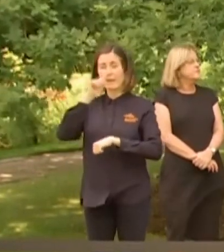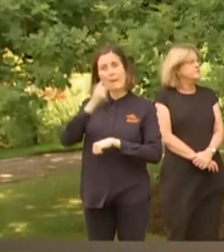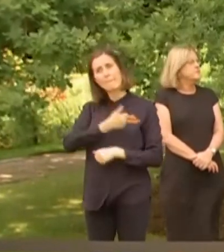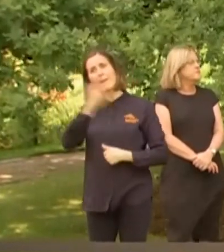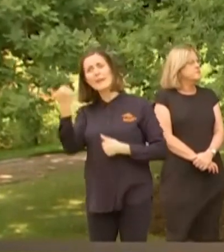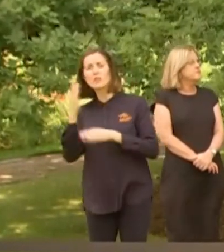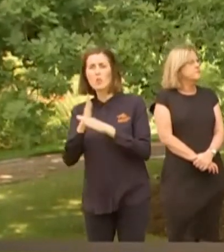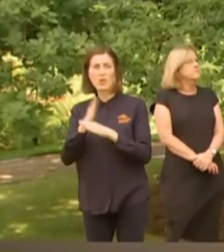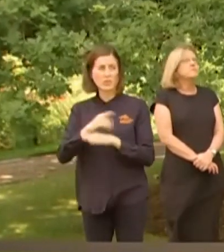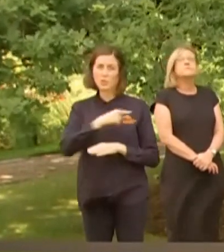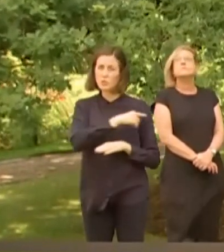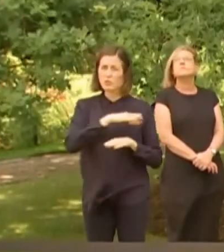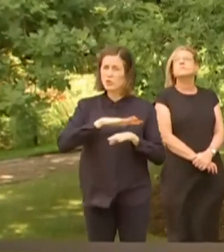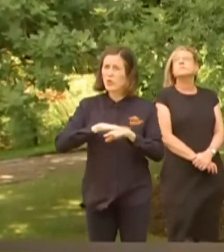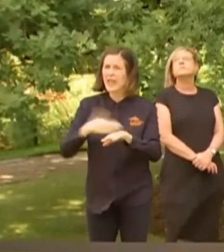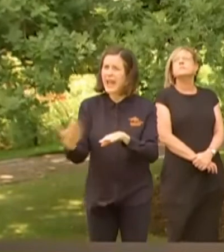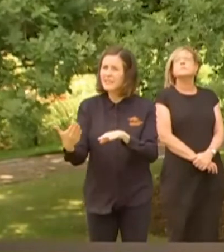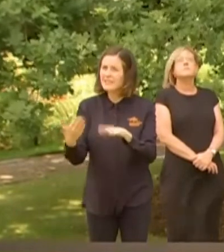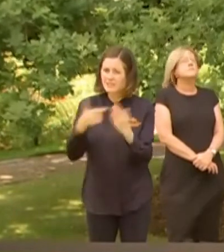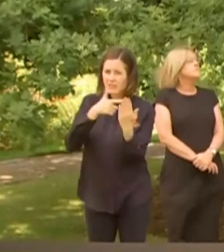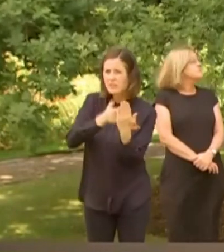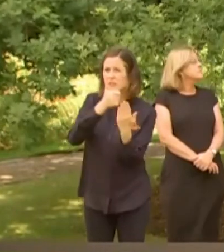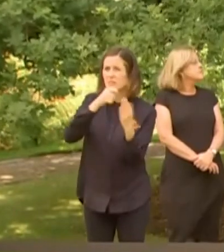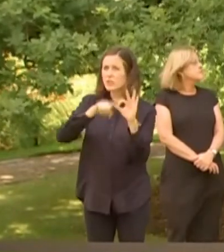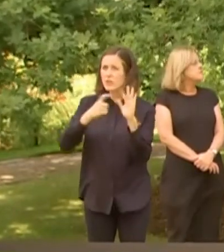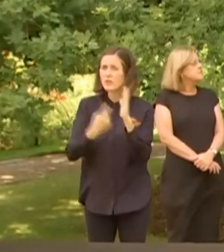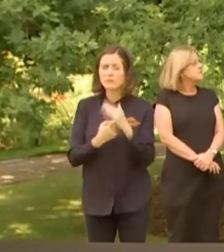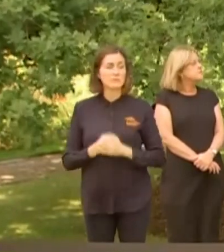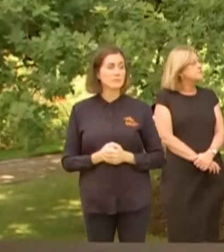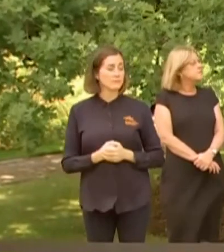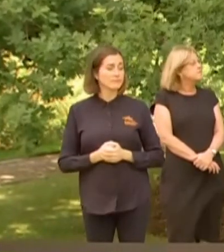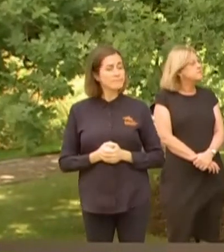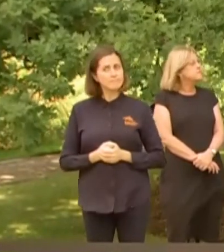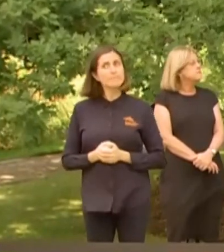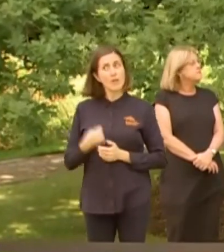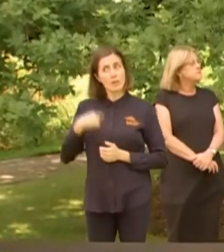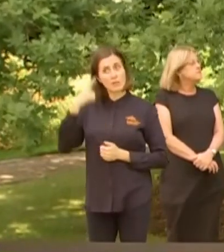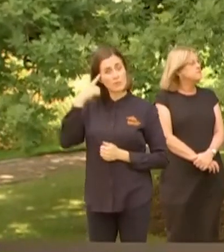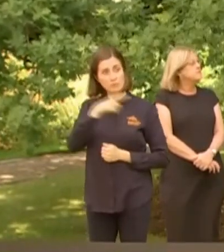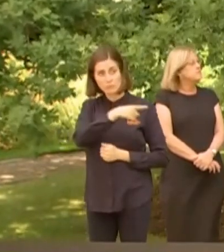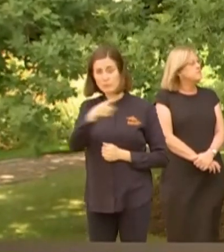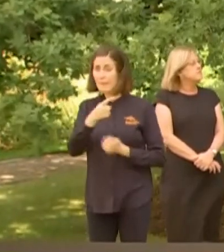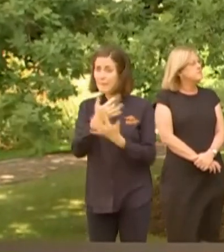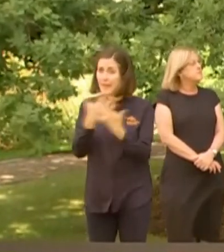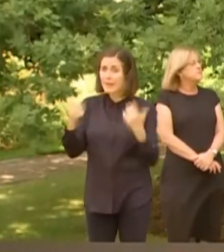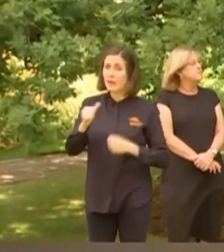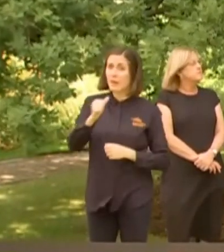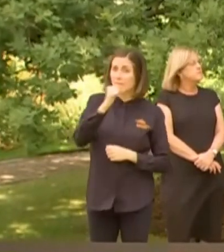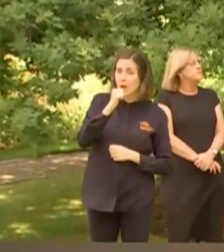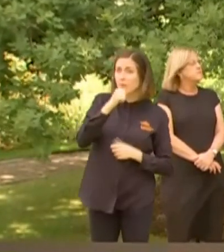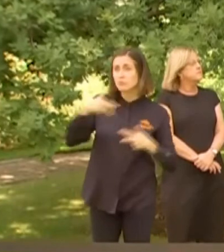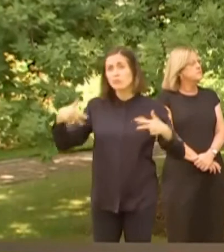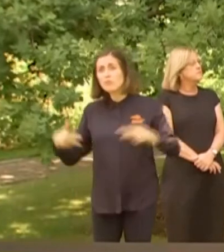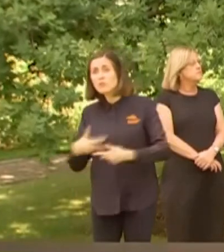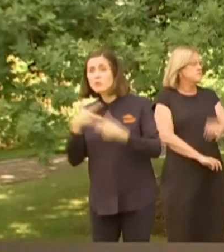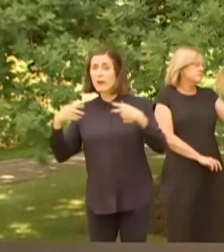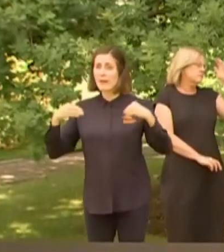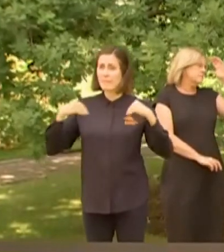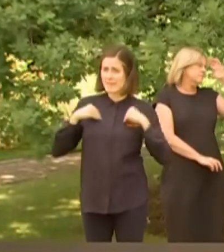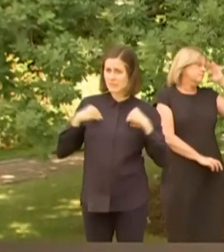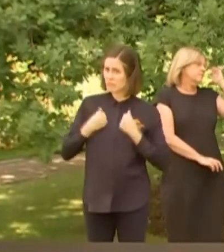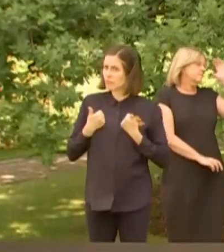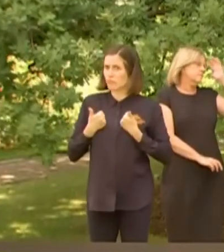No, I think that many businesses have used the best of technology in order to be clear about who's in their premise, who